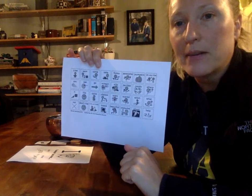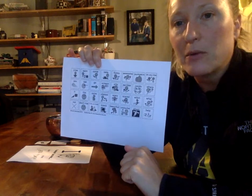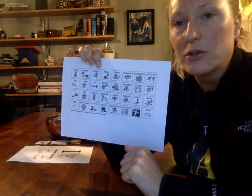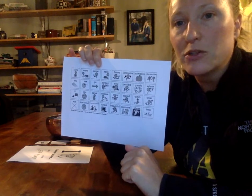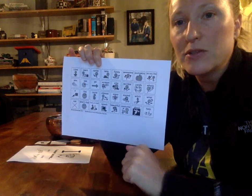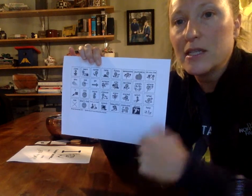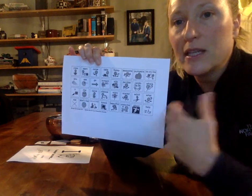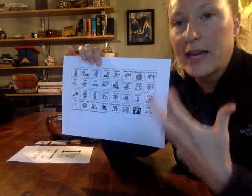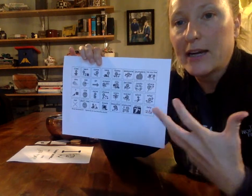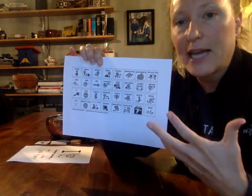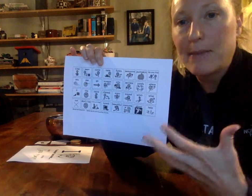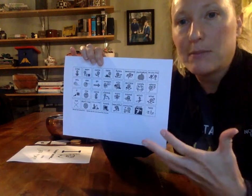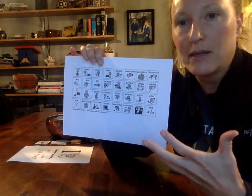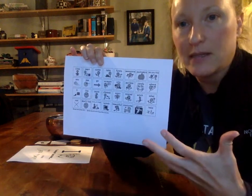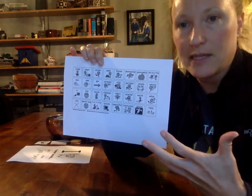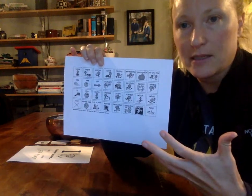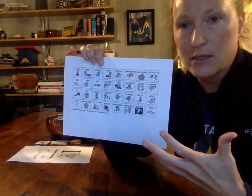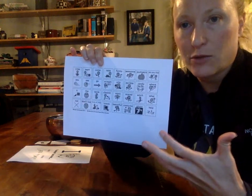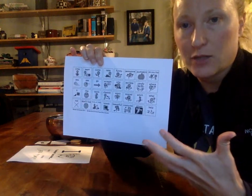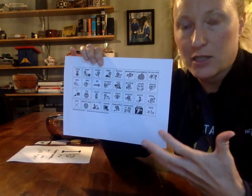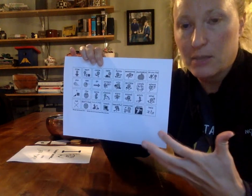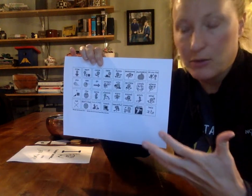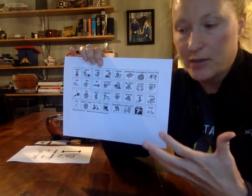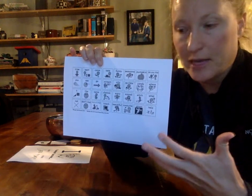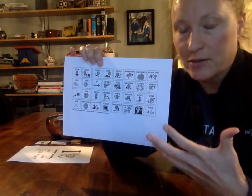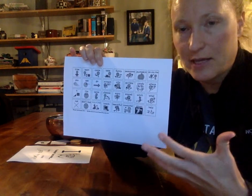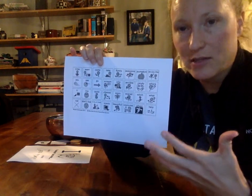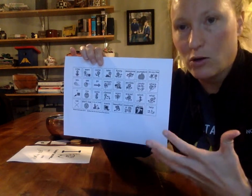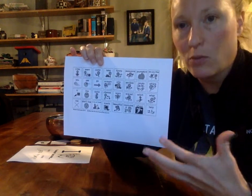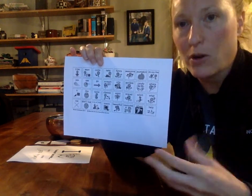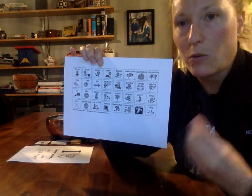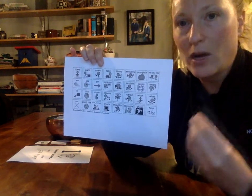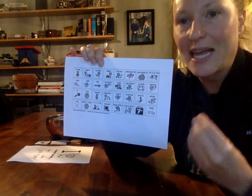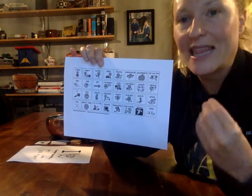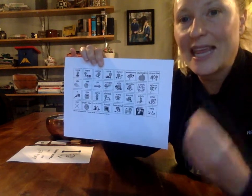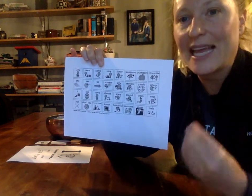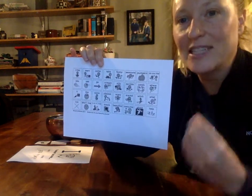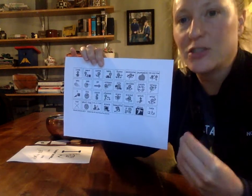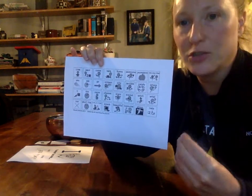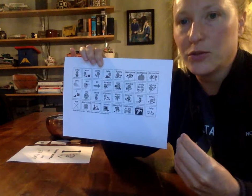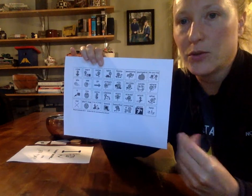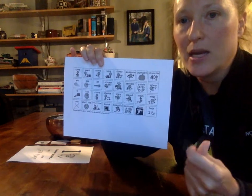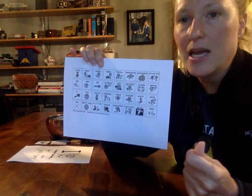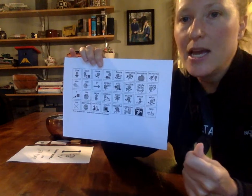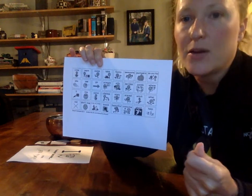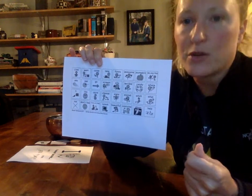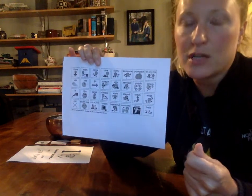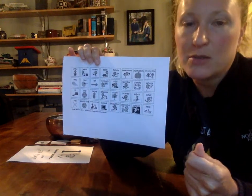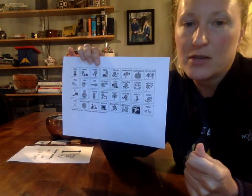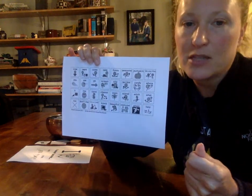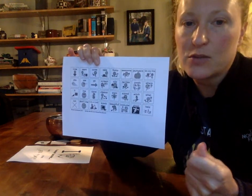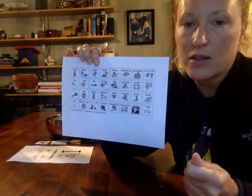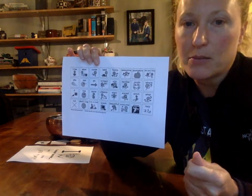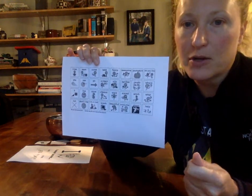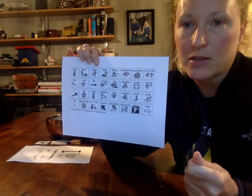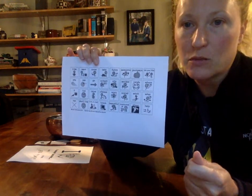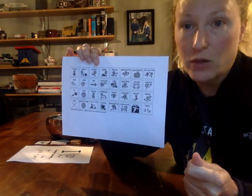we're using their capabilities in order to communicate. So that's the whole point. What can they do in order to communicate to another person what they